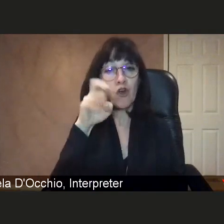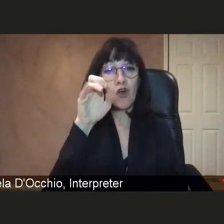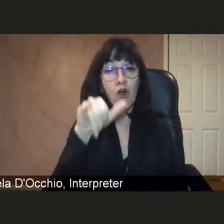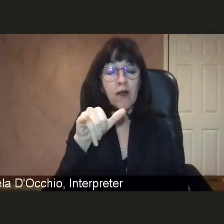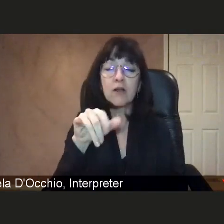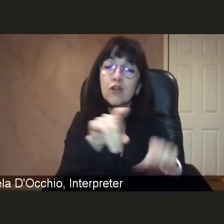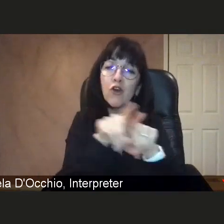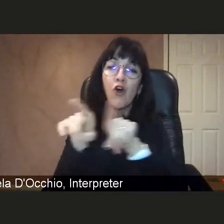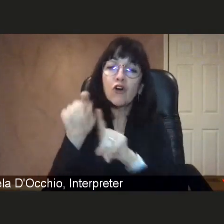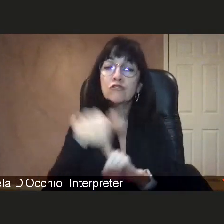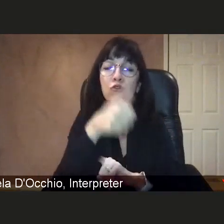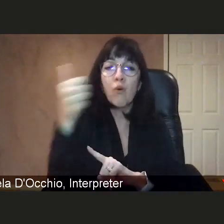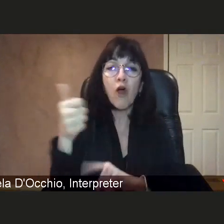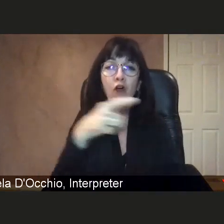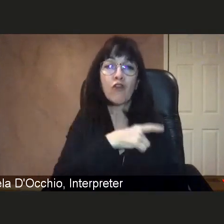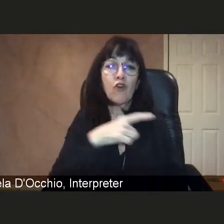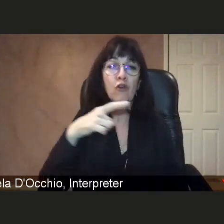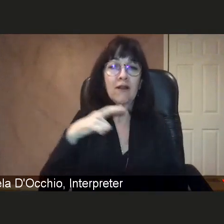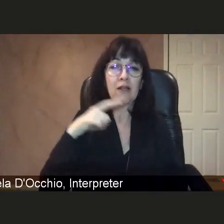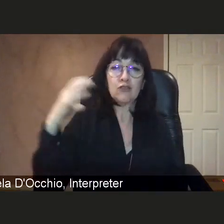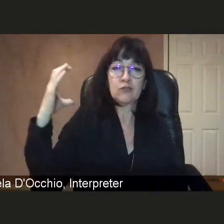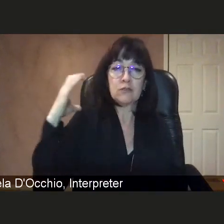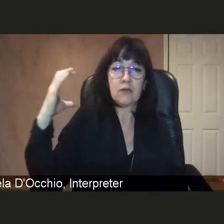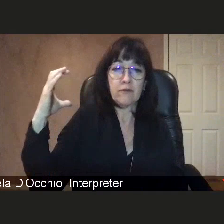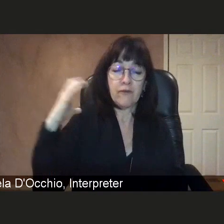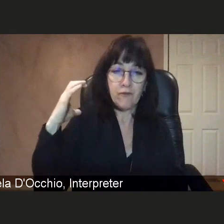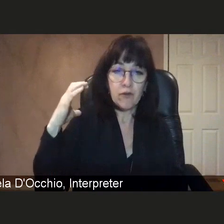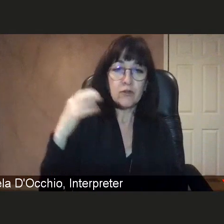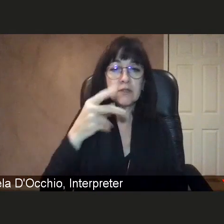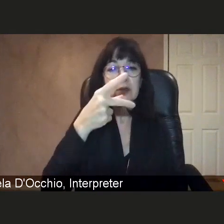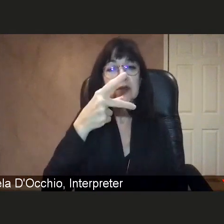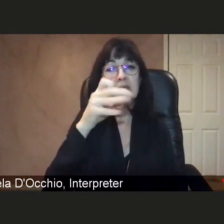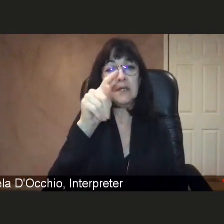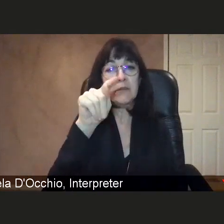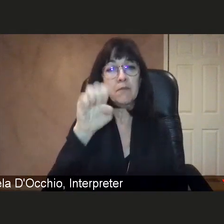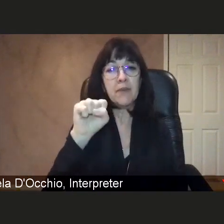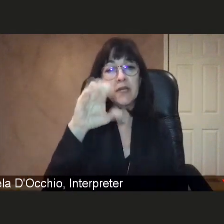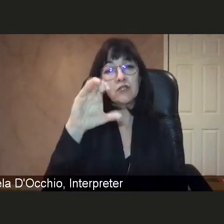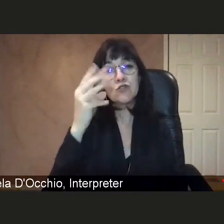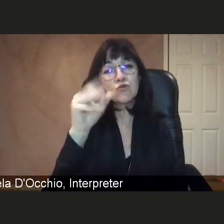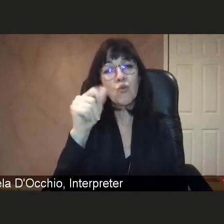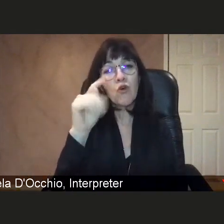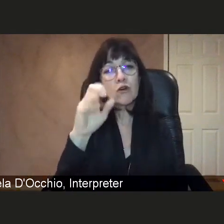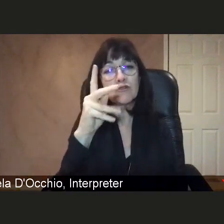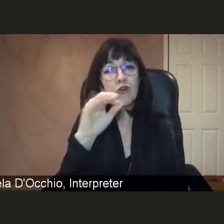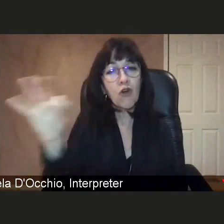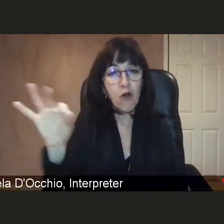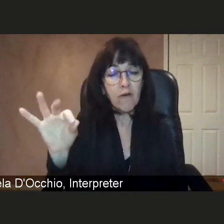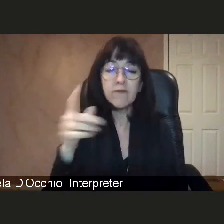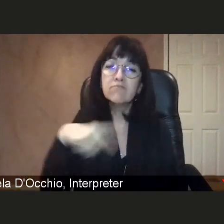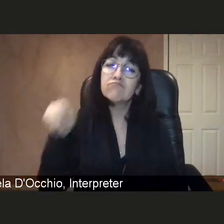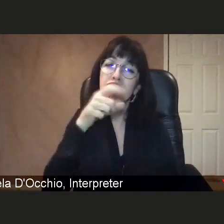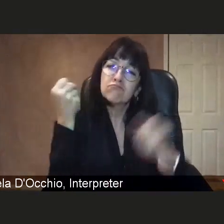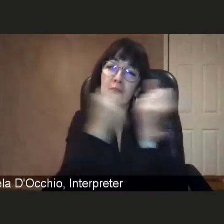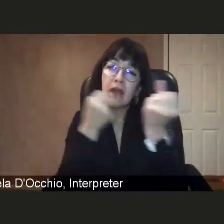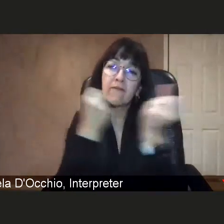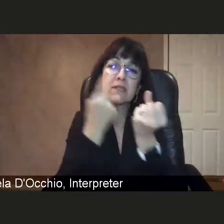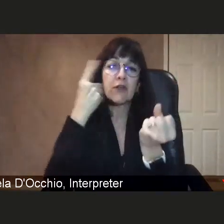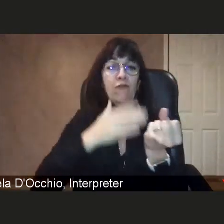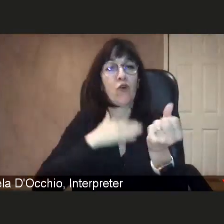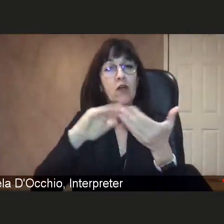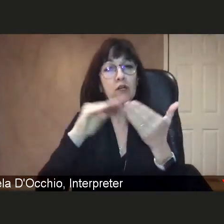legislative officers such as Speaker of the House Pete Schwarzkopf, to advocate for our community and do what is best